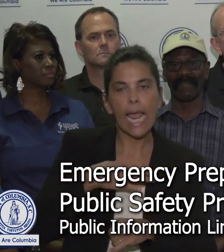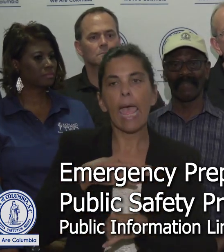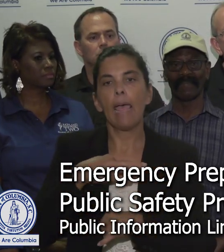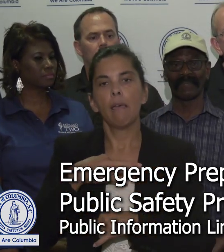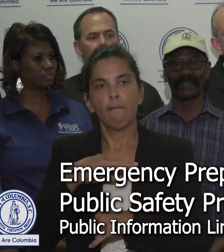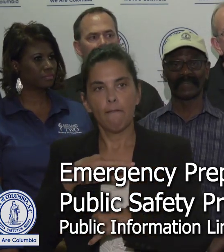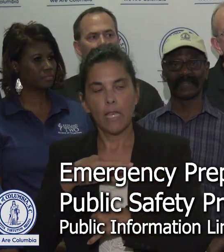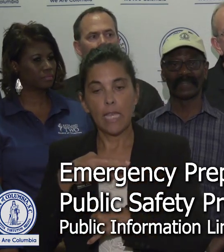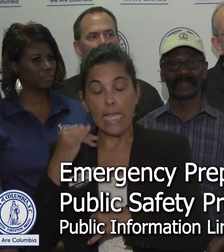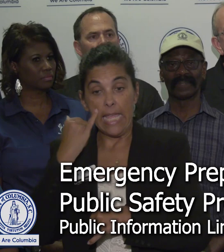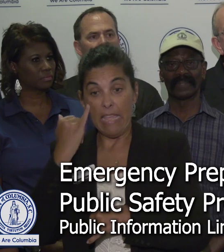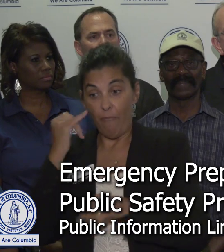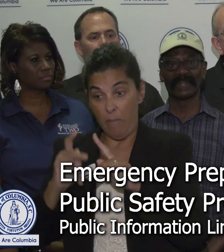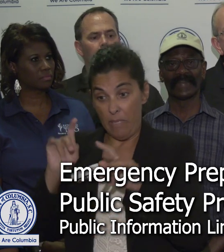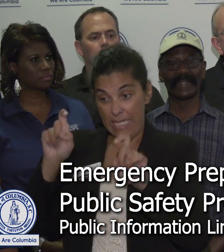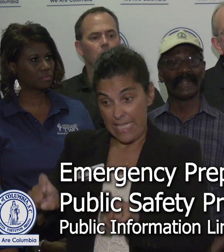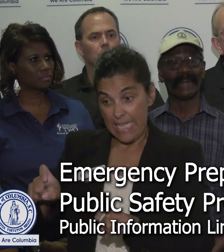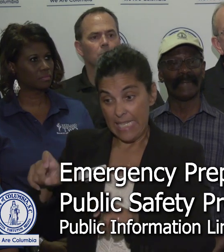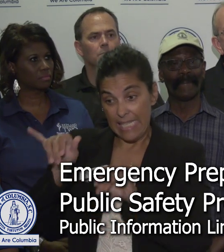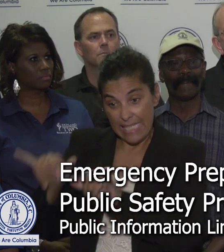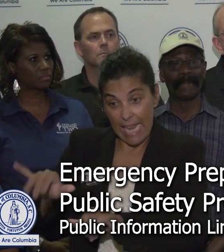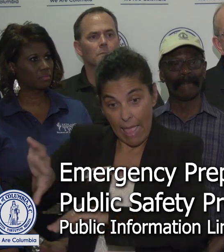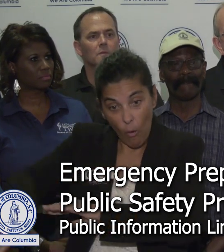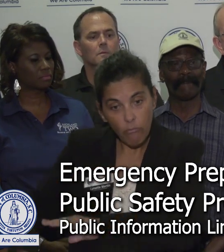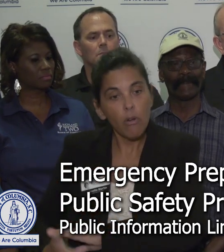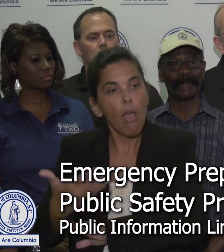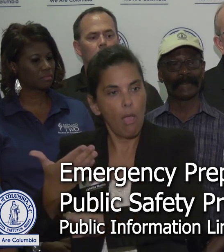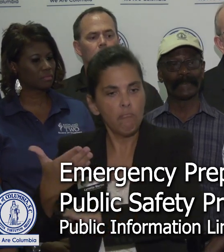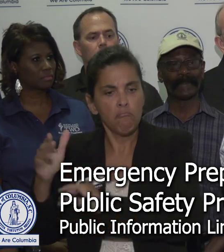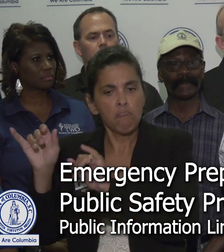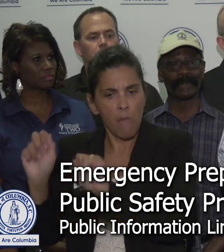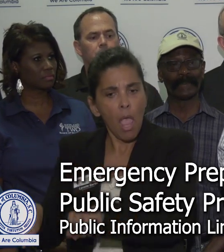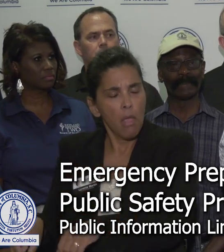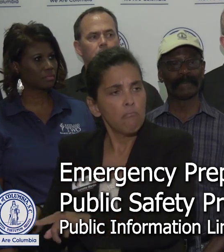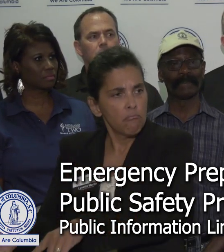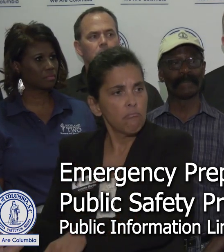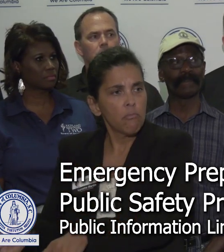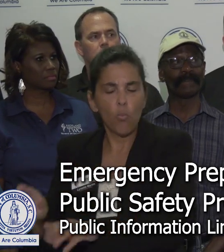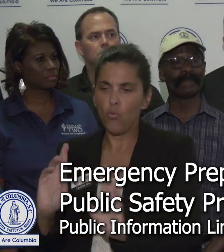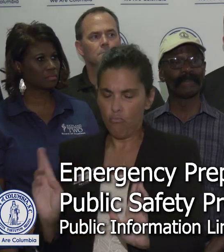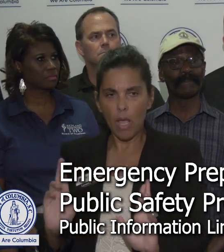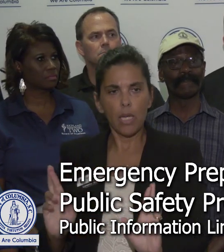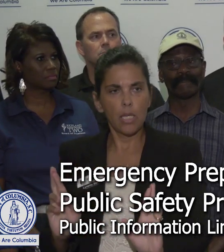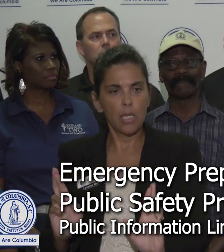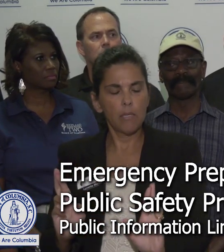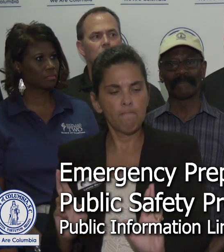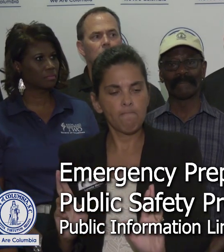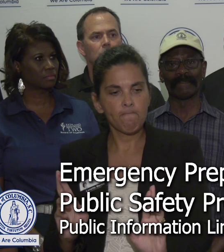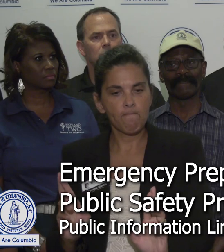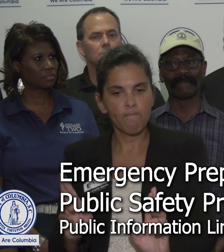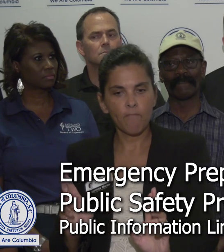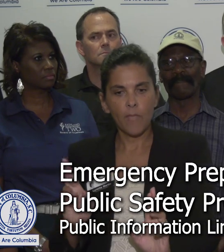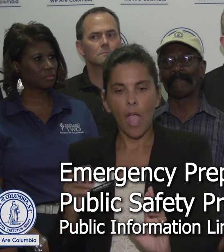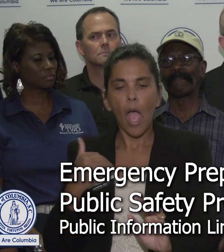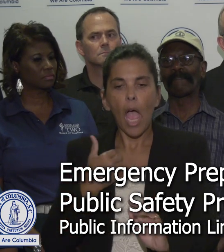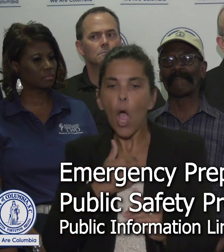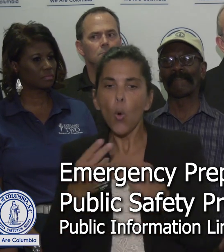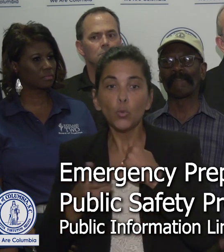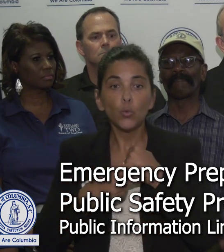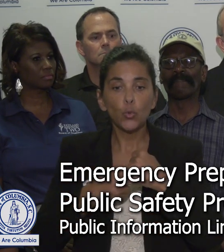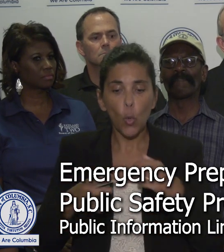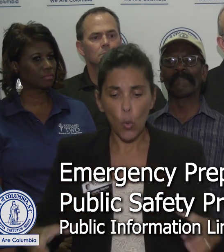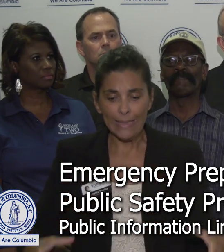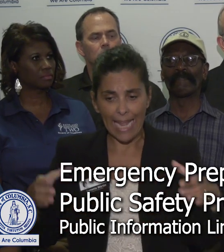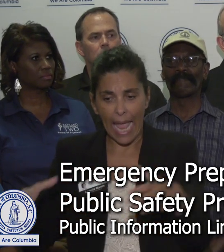our employees would need to stay for extended durations. So we're ready for that. We'll be topping off our storage tanks and our